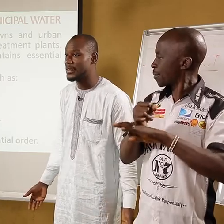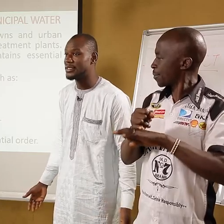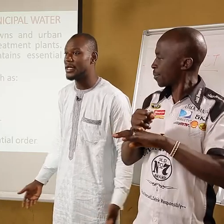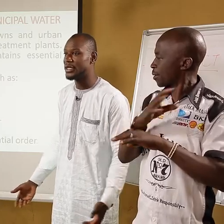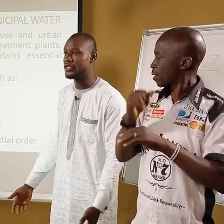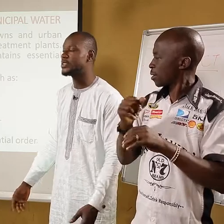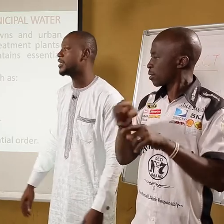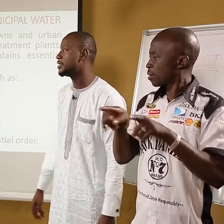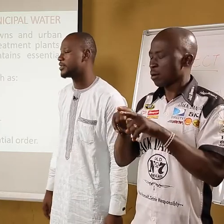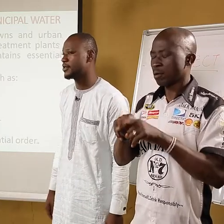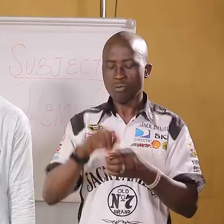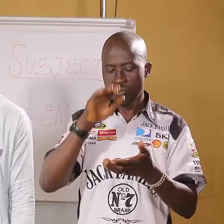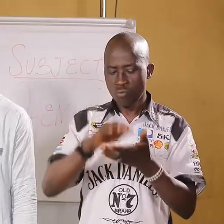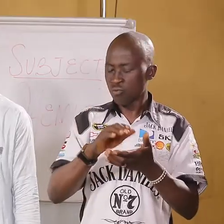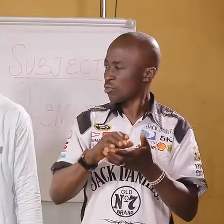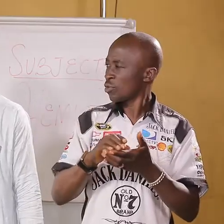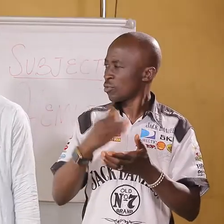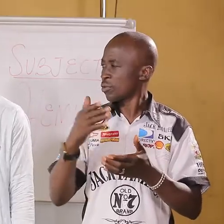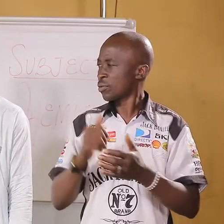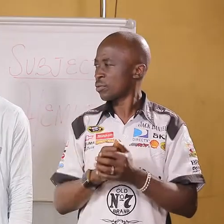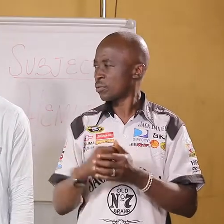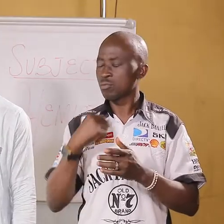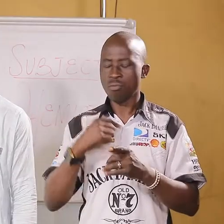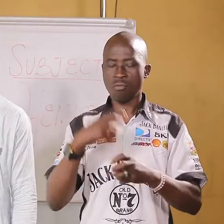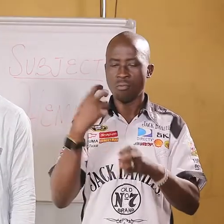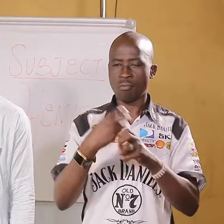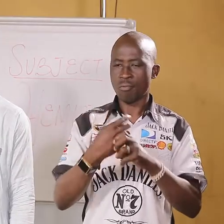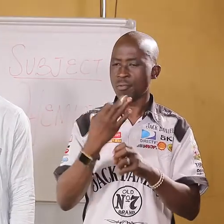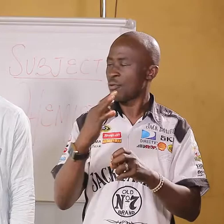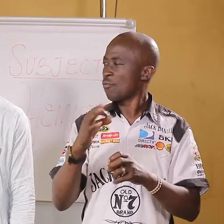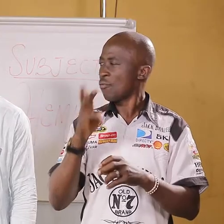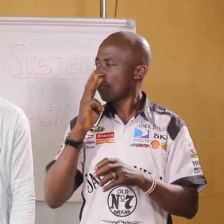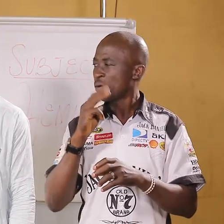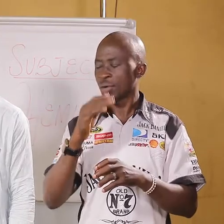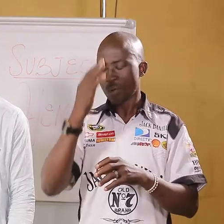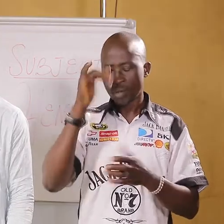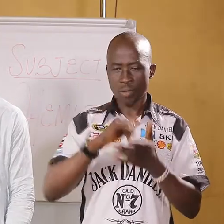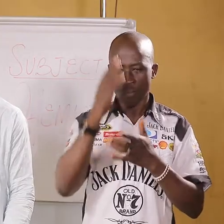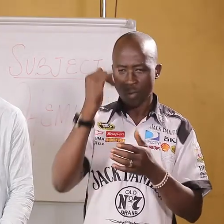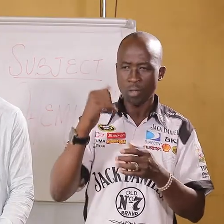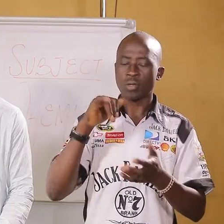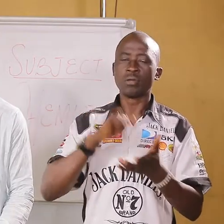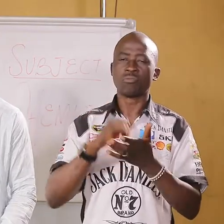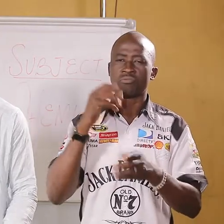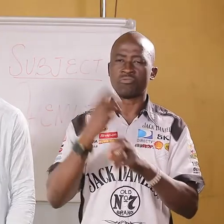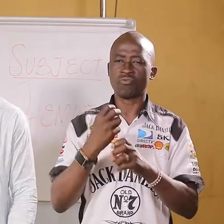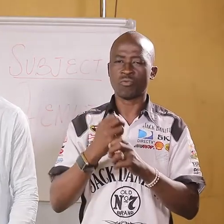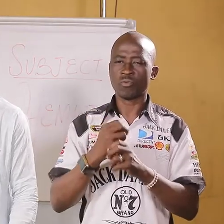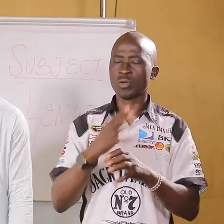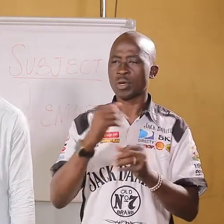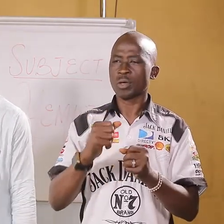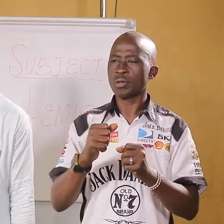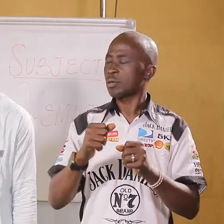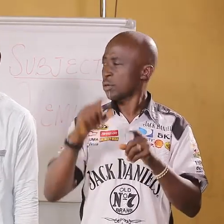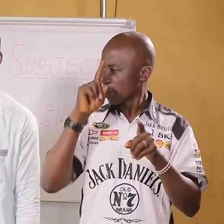as oxidizing and reducing agents. We talk about hardness of water, which is the reason why it will be difficult for water to form lather with